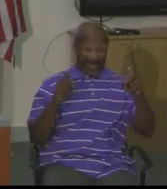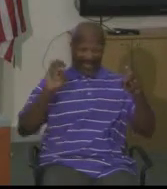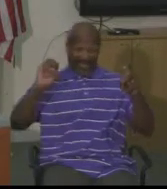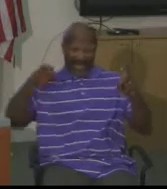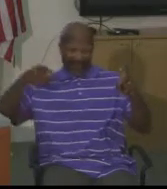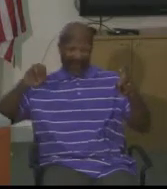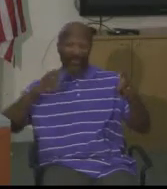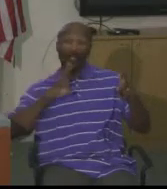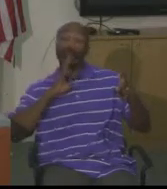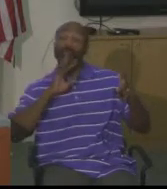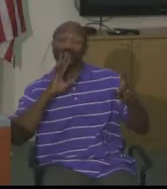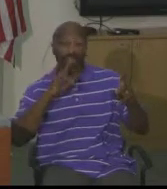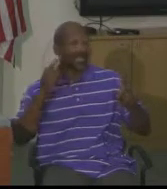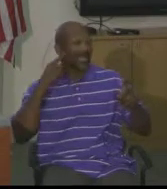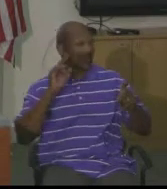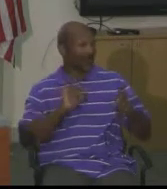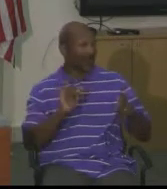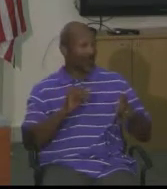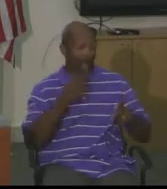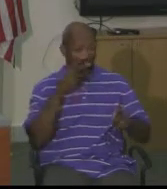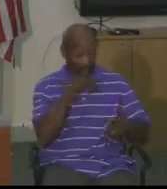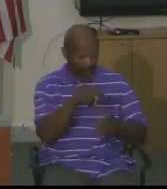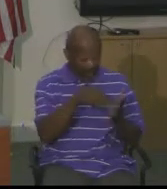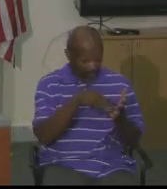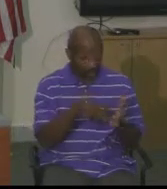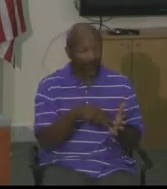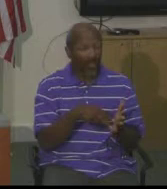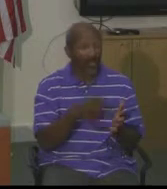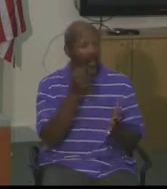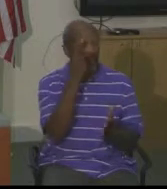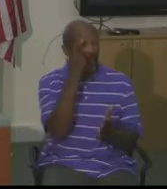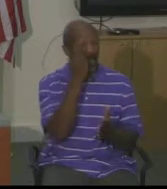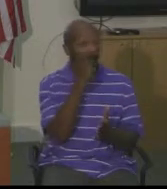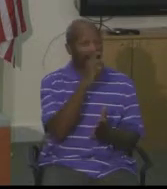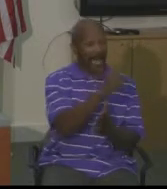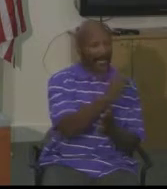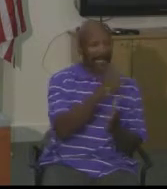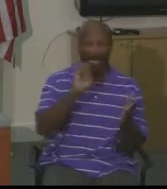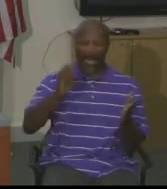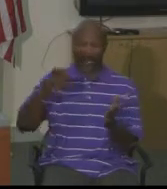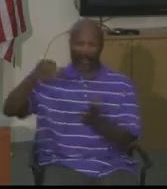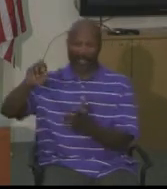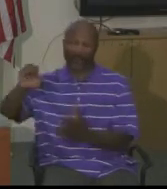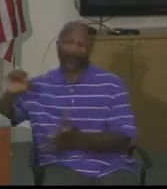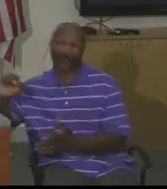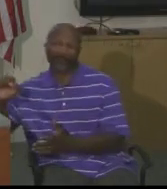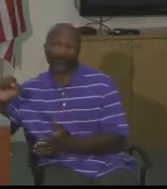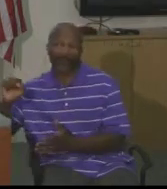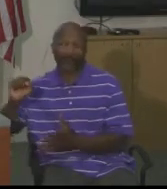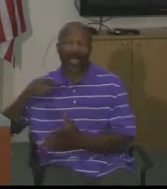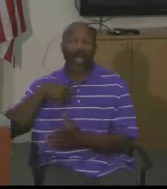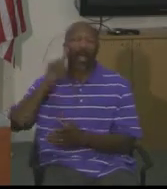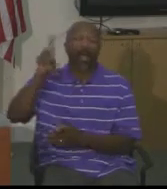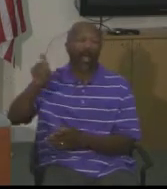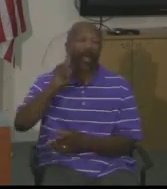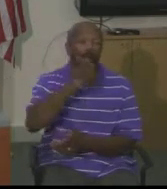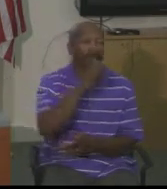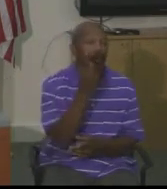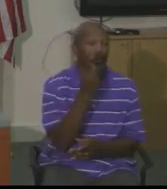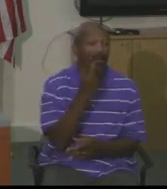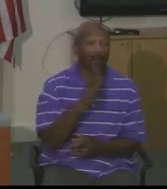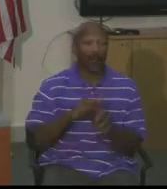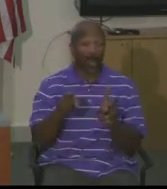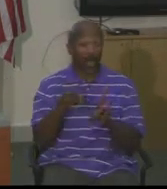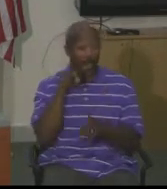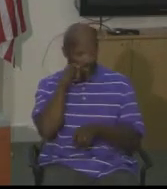when they're spoken. Written, they're easy to separate. Spoken, they're very similar. But they're not similar